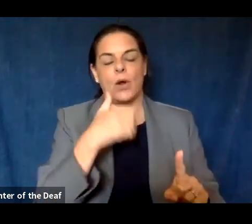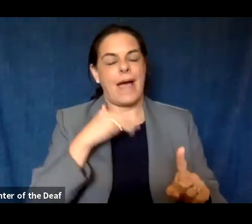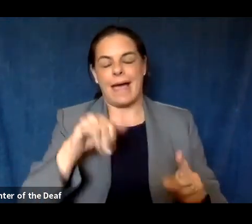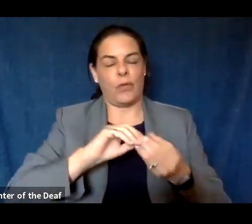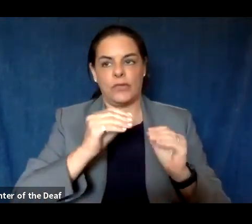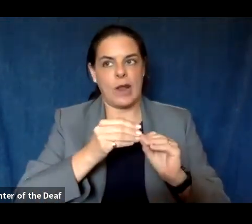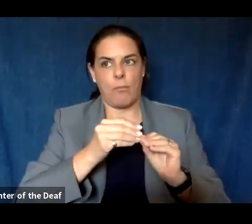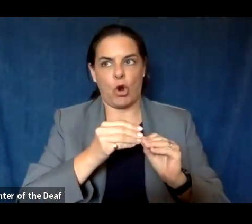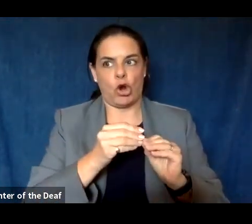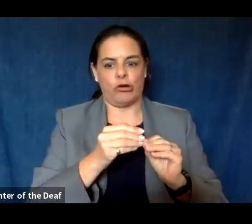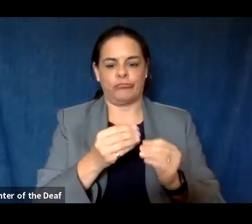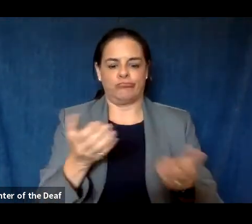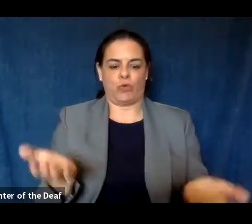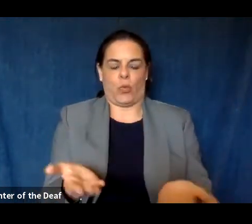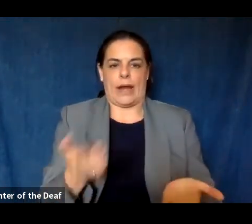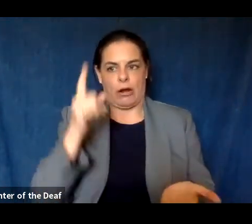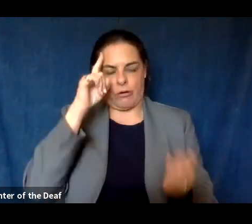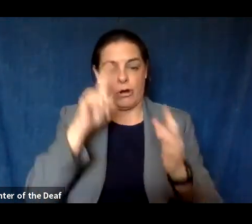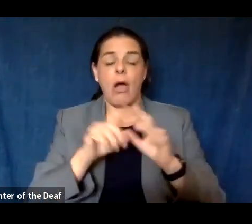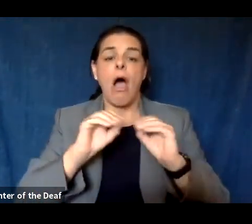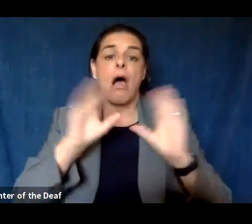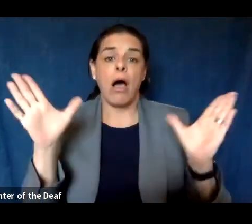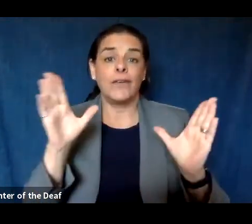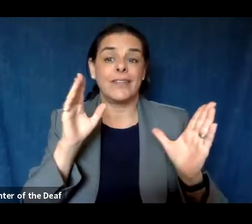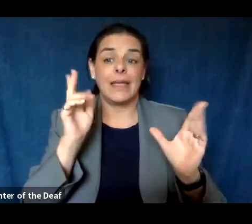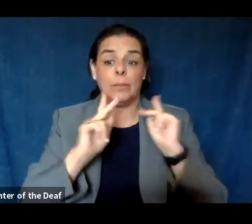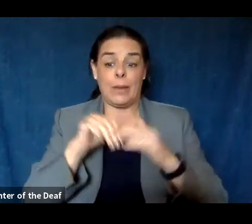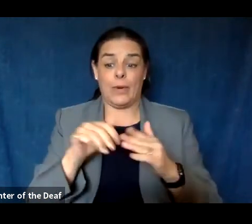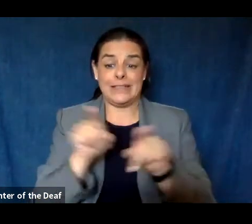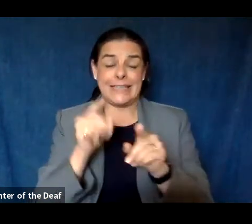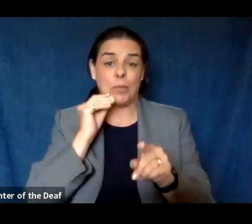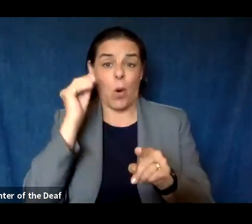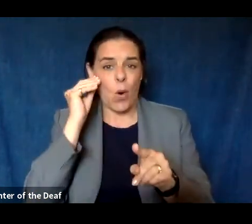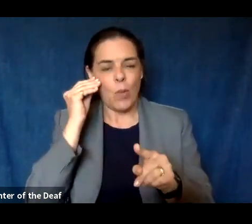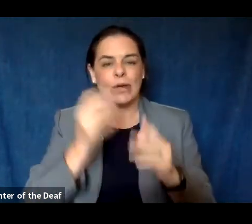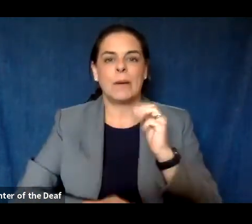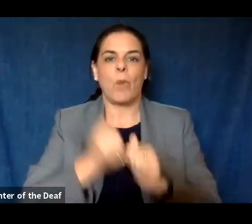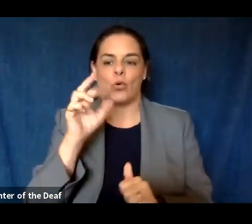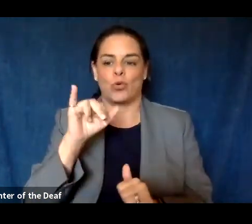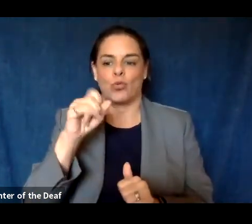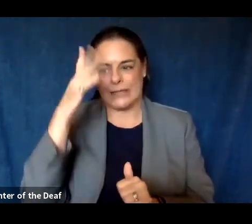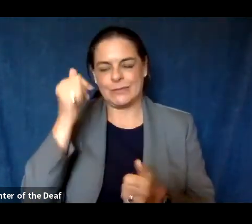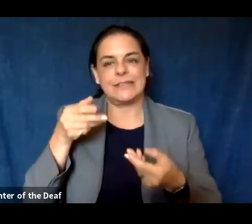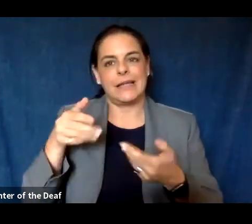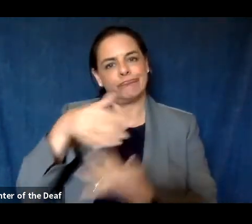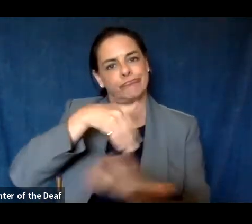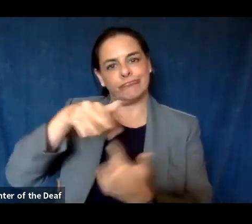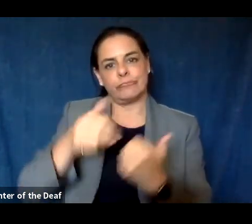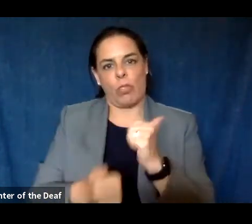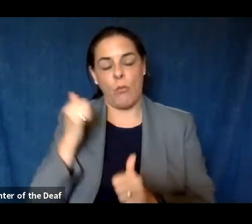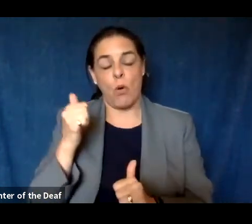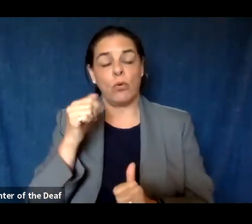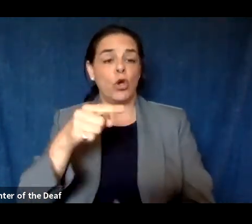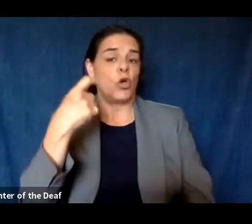my head. Obviously, household contacts are the highest risk because they spend the most time as you've heard from the CDC